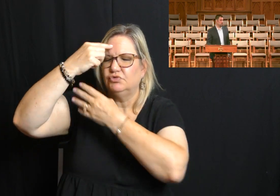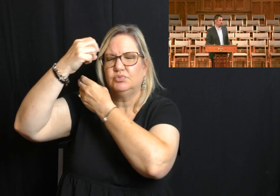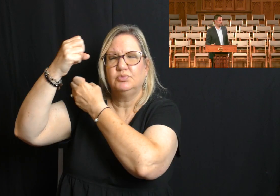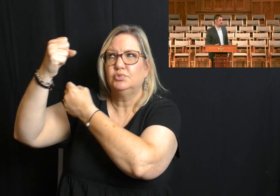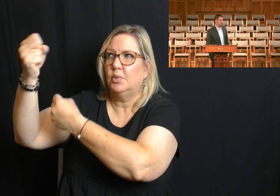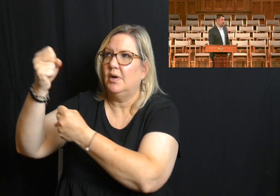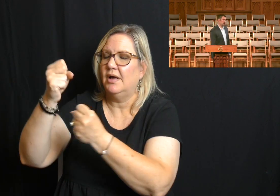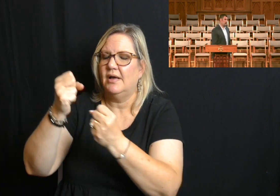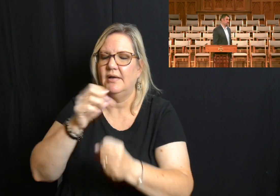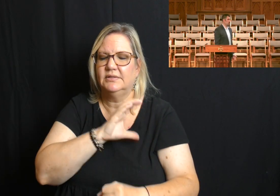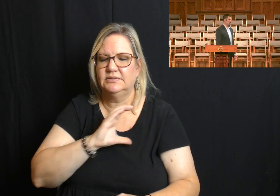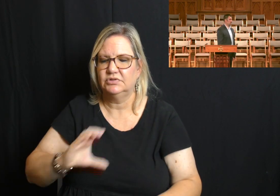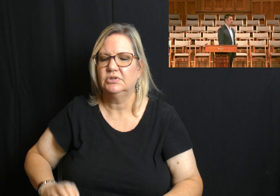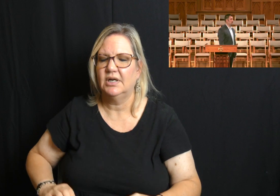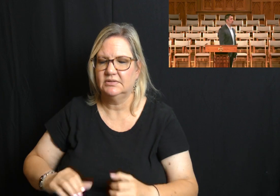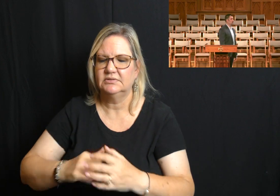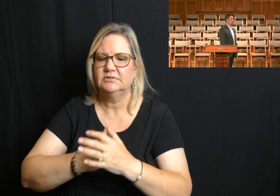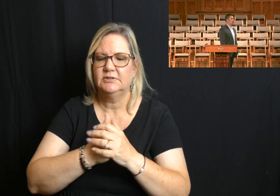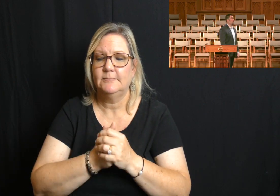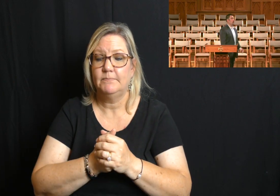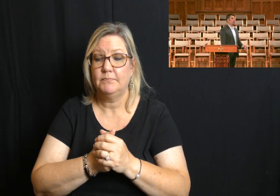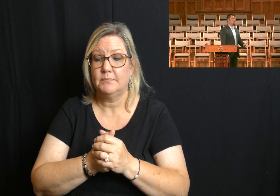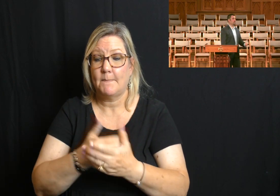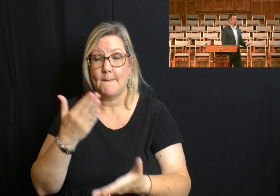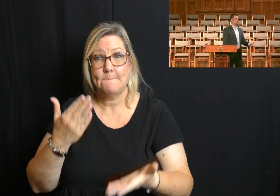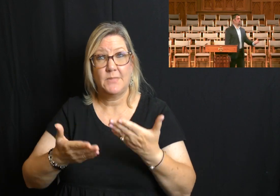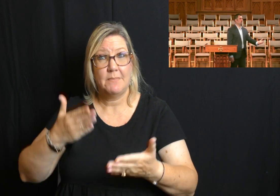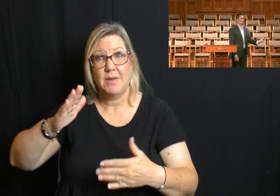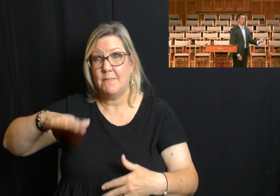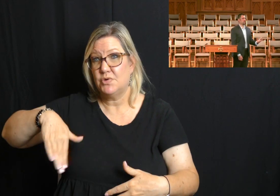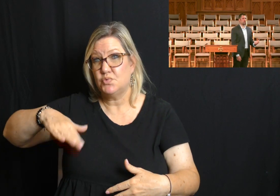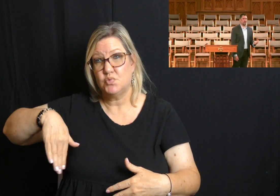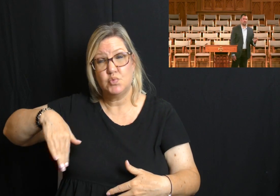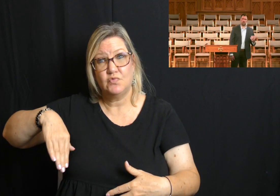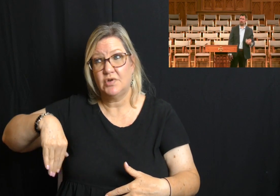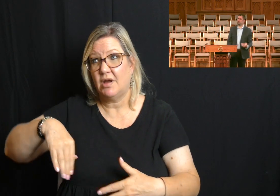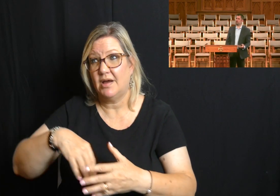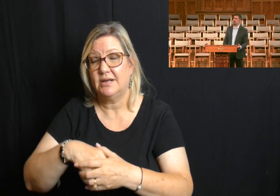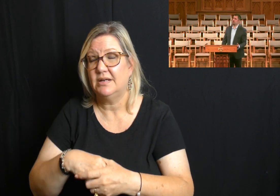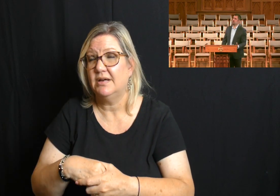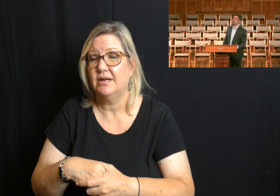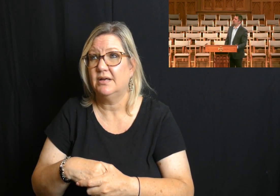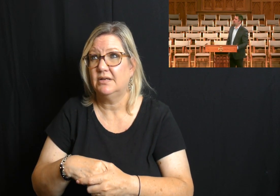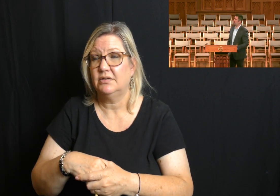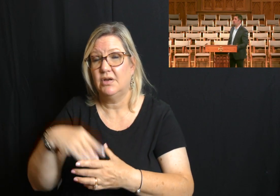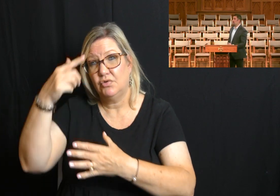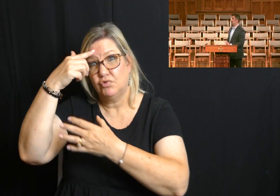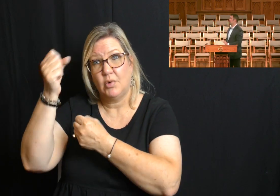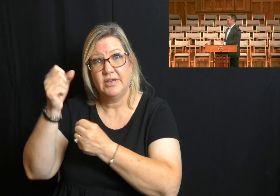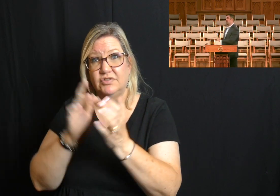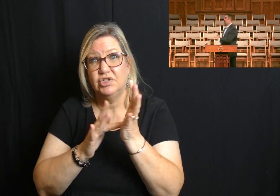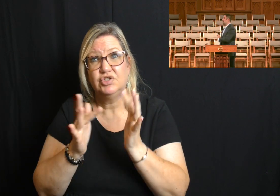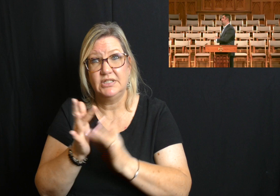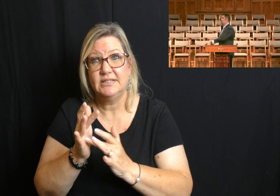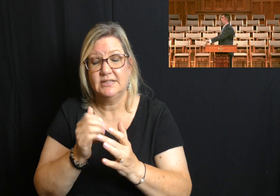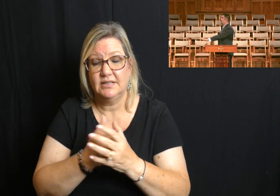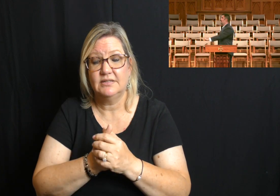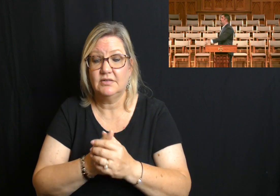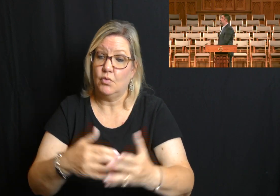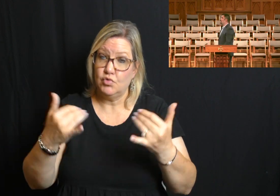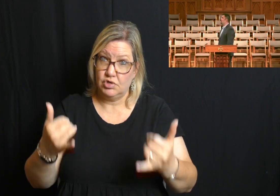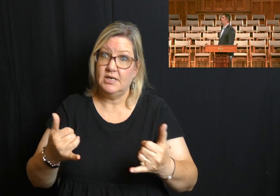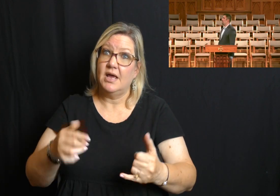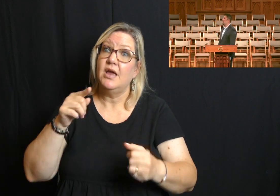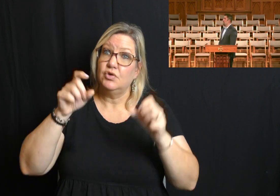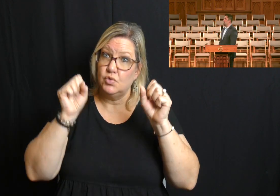Jesus as your Lord and Savior, perhaps today's the day. Perhaps it's the day that you've been so stressed, so fearful, you just don't know where to go. This is you're in the